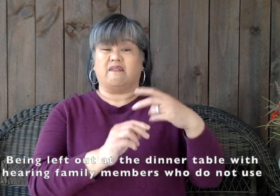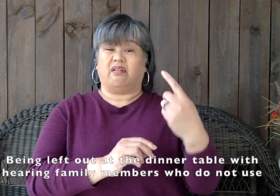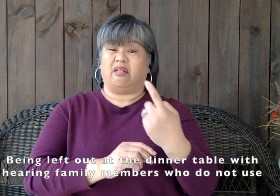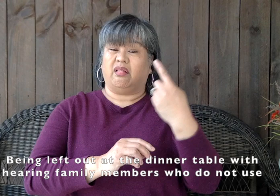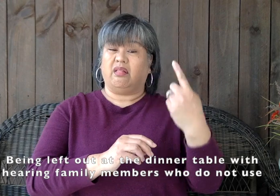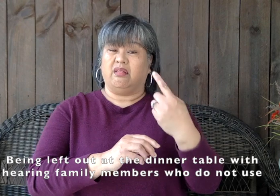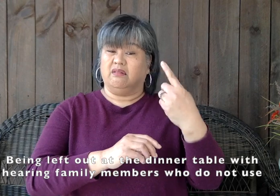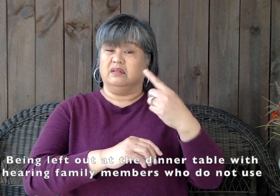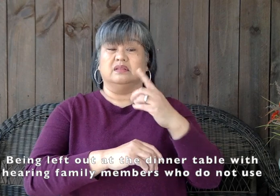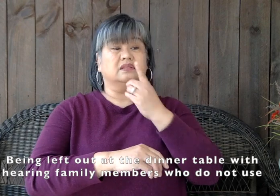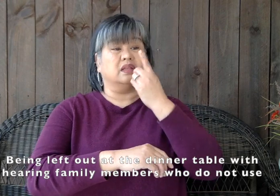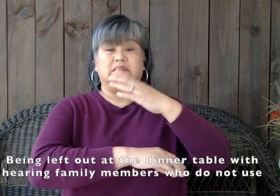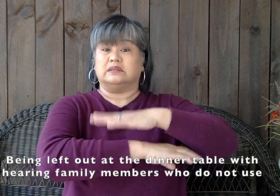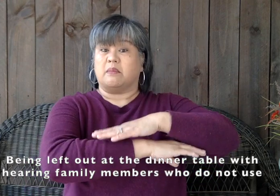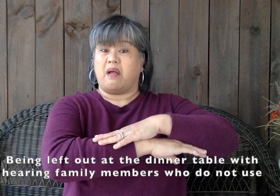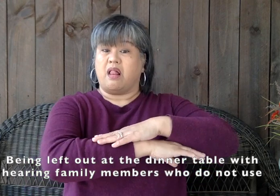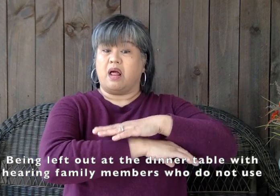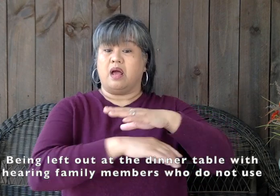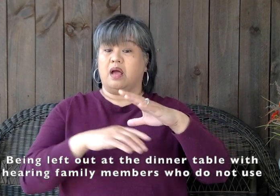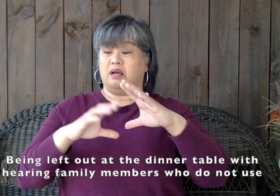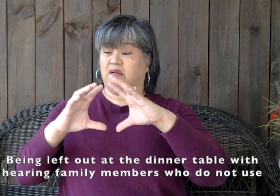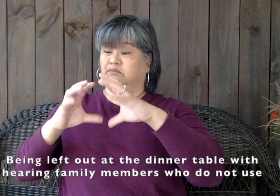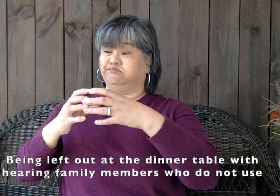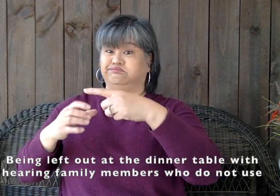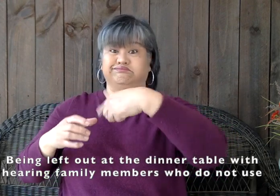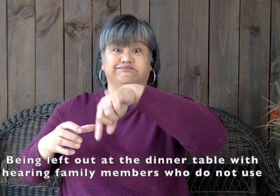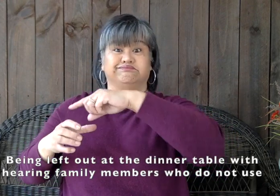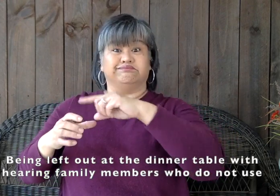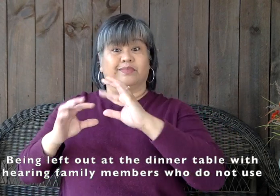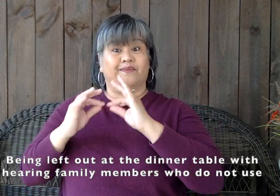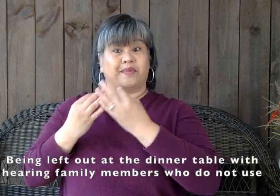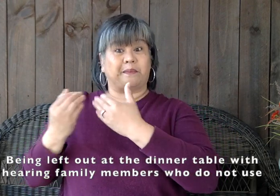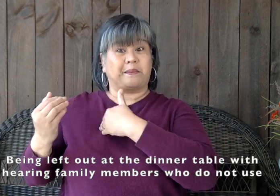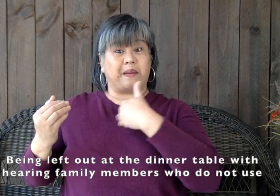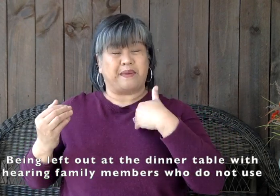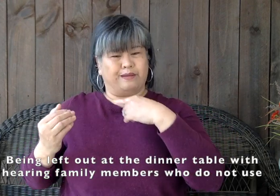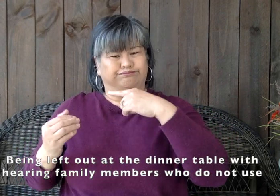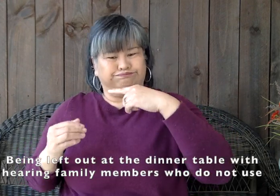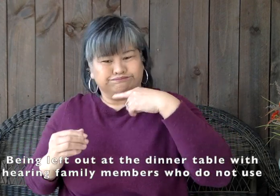Being left out of the dinner table with the hearing family members who do not use